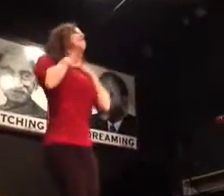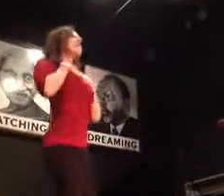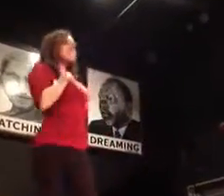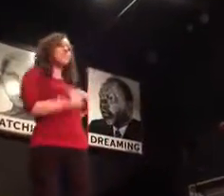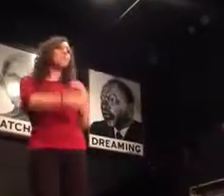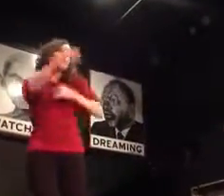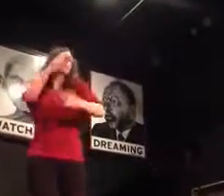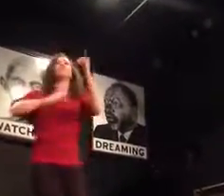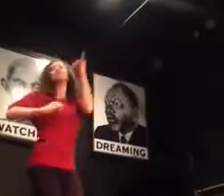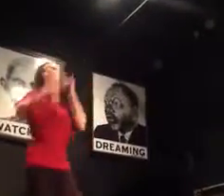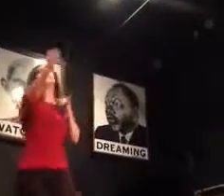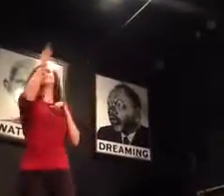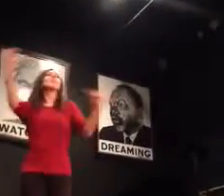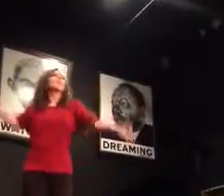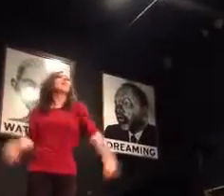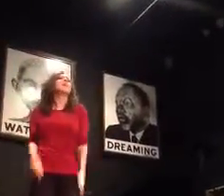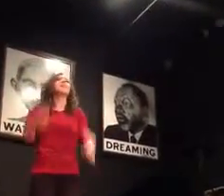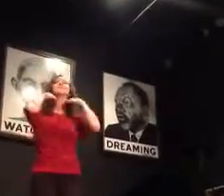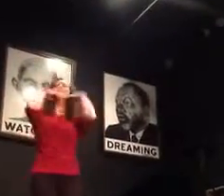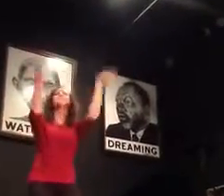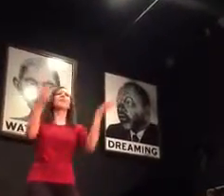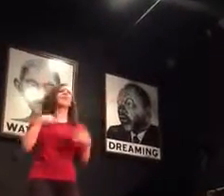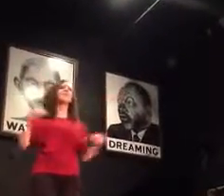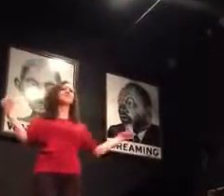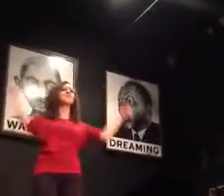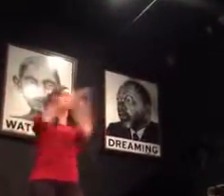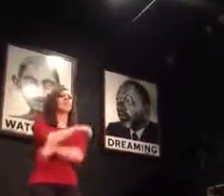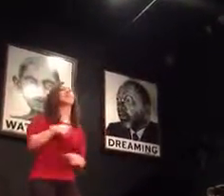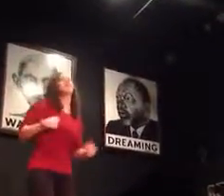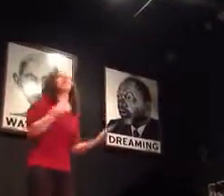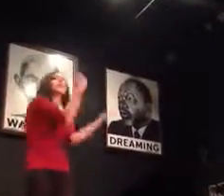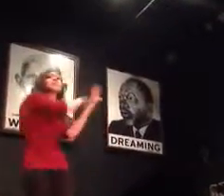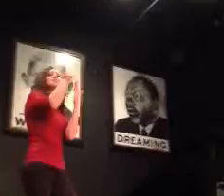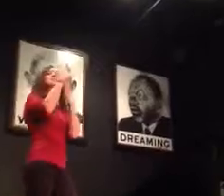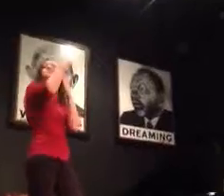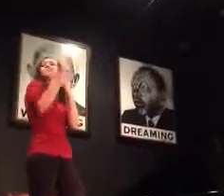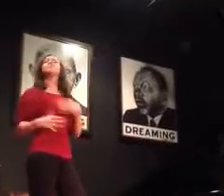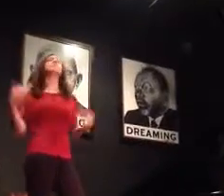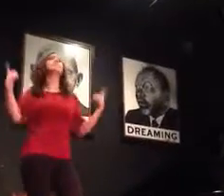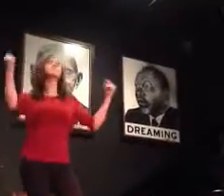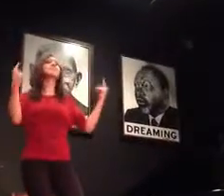I'm like the water drunk, it's the freaking weekend.